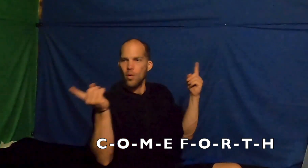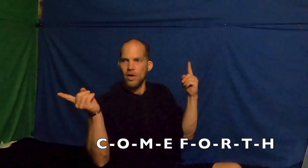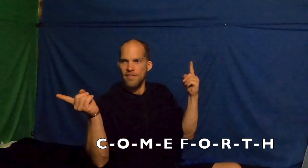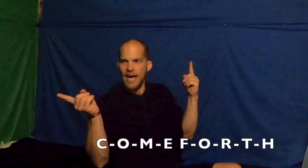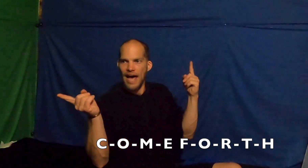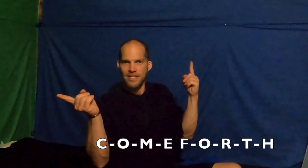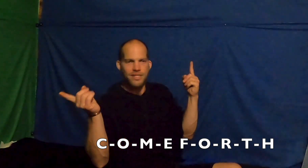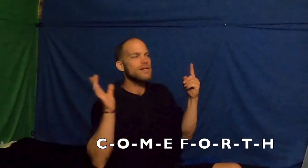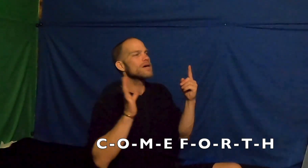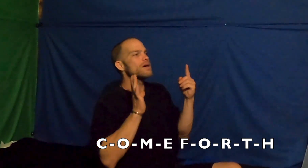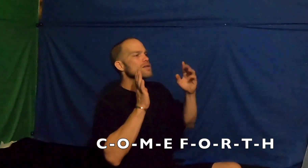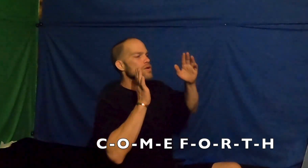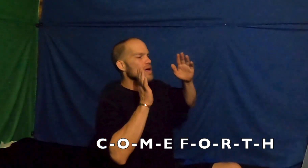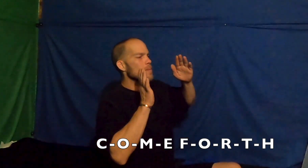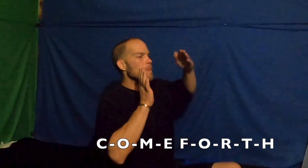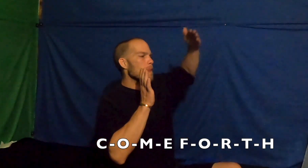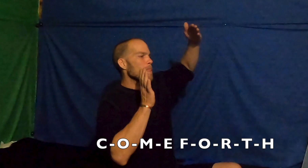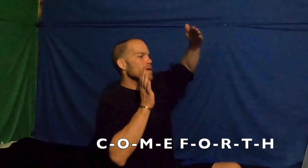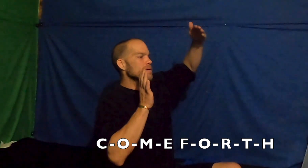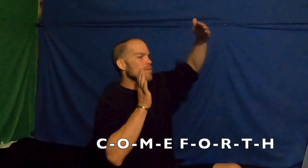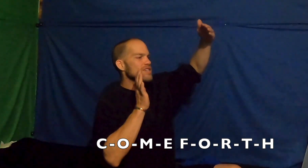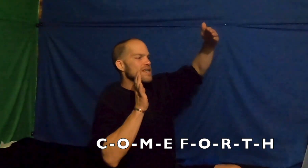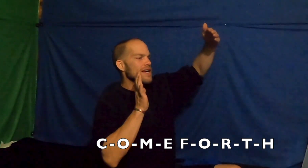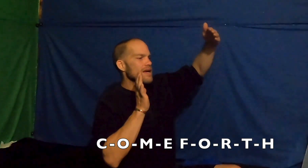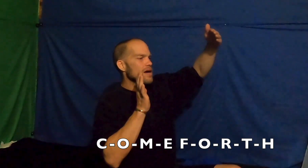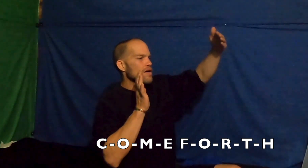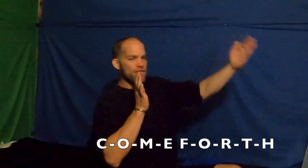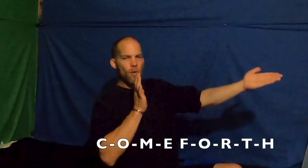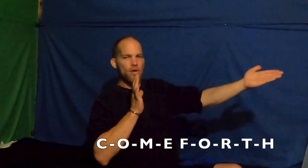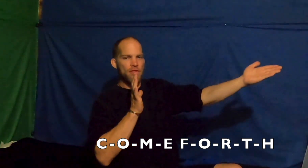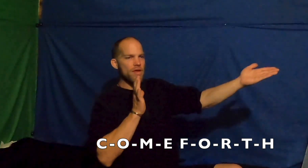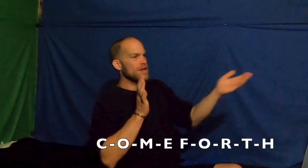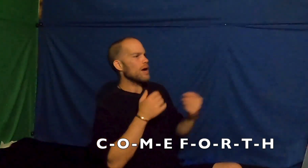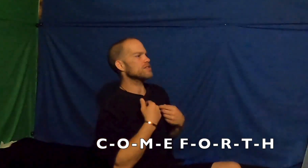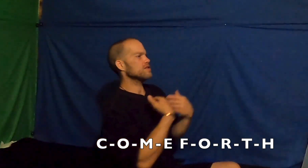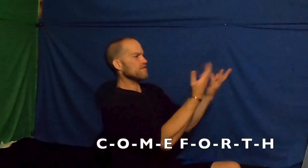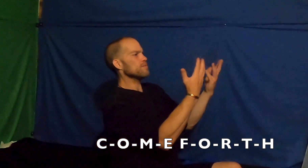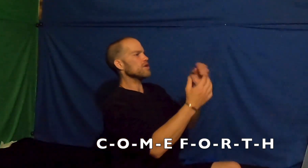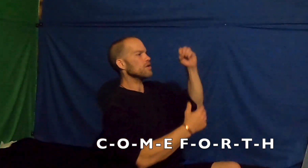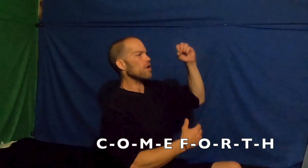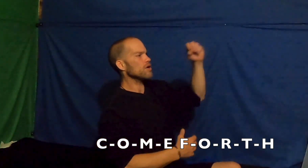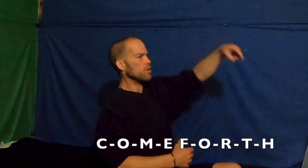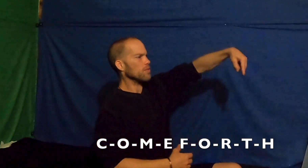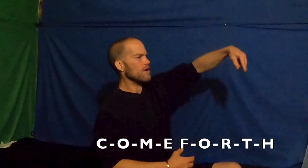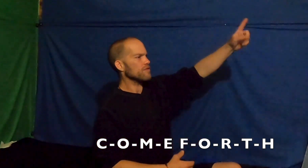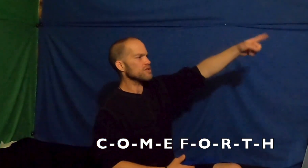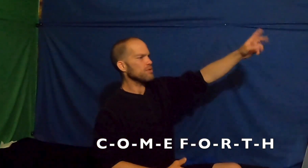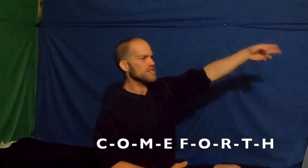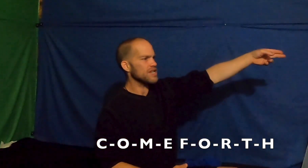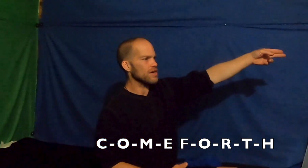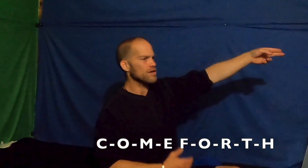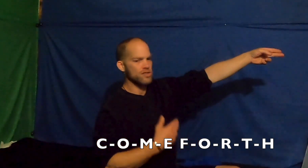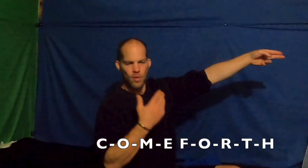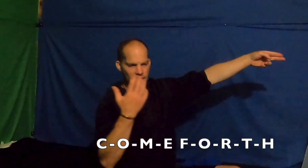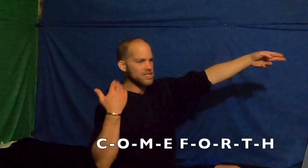if it has. So then when we say forth, now it's the familiar, ongoing reference plus here. So when this